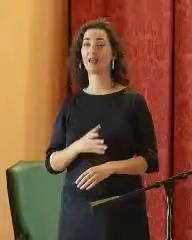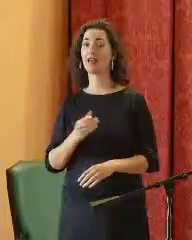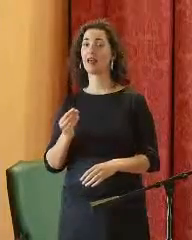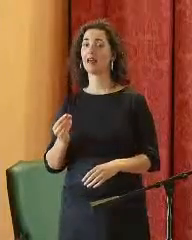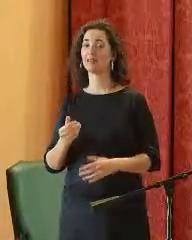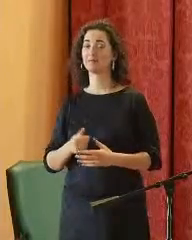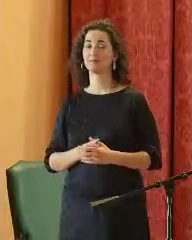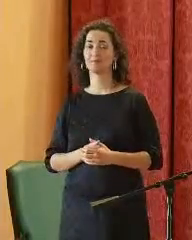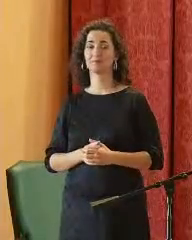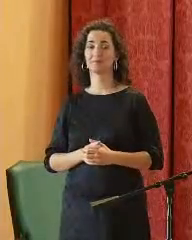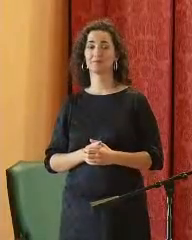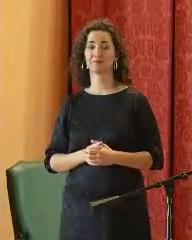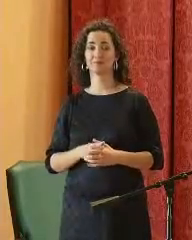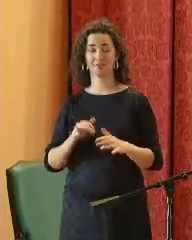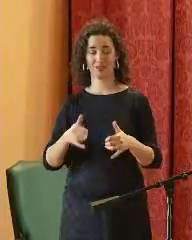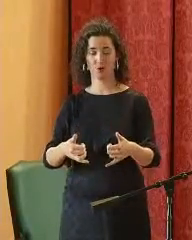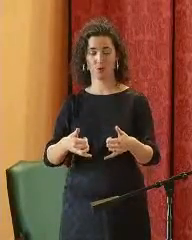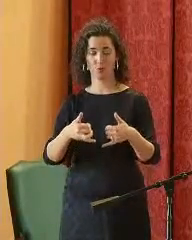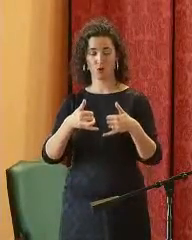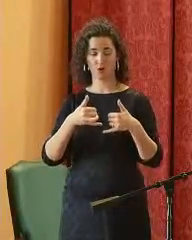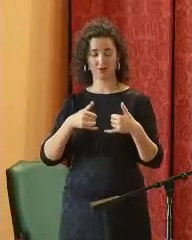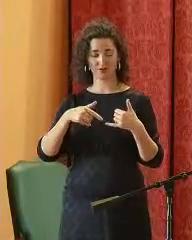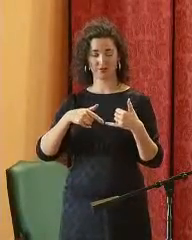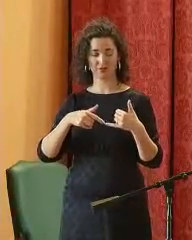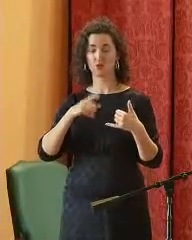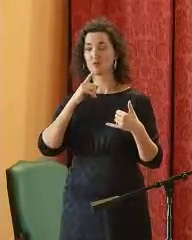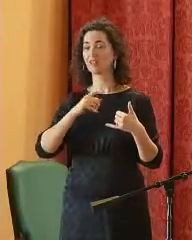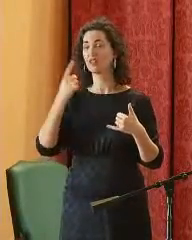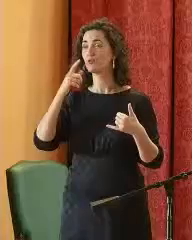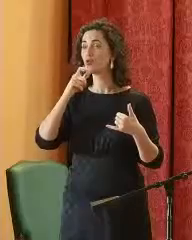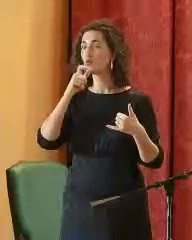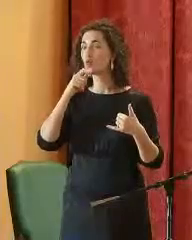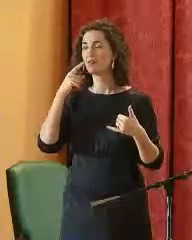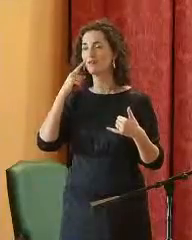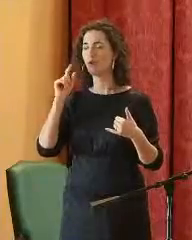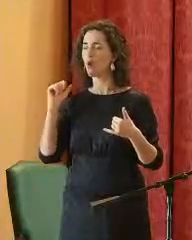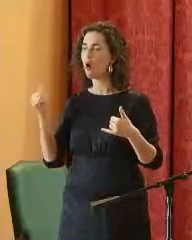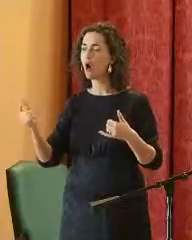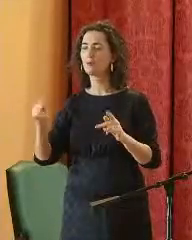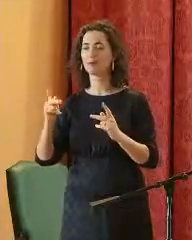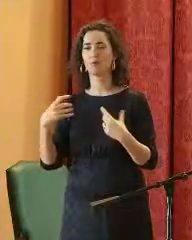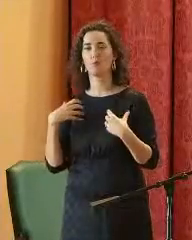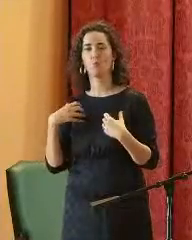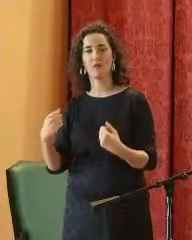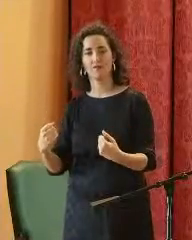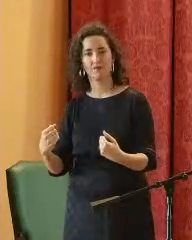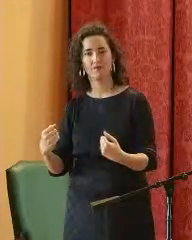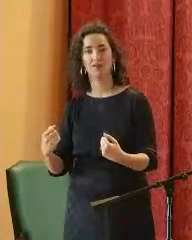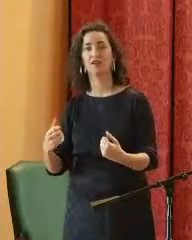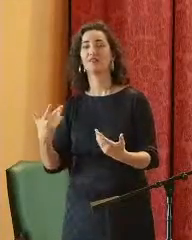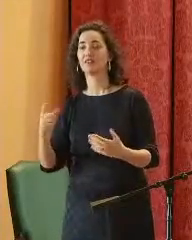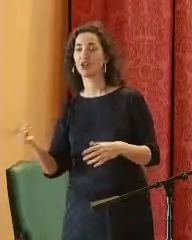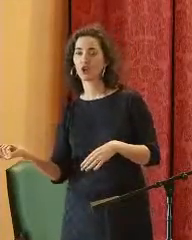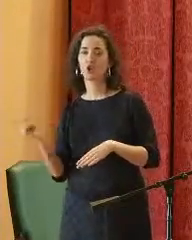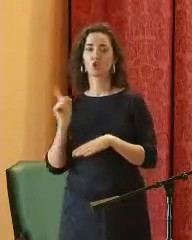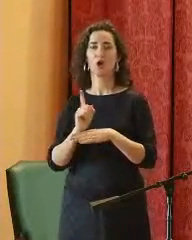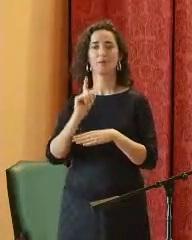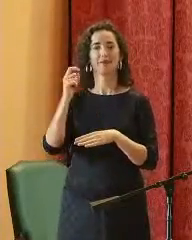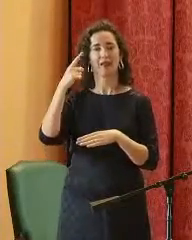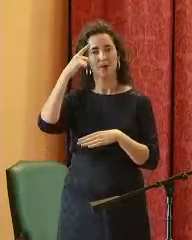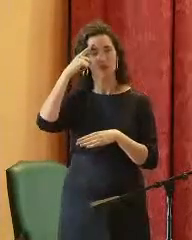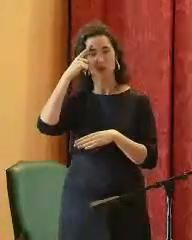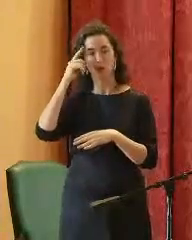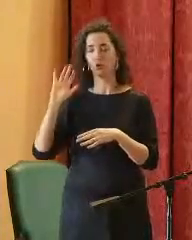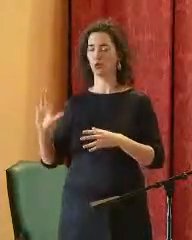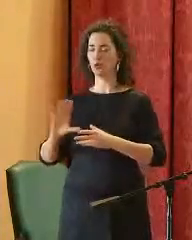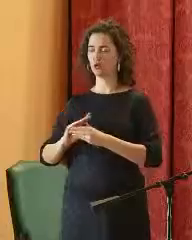this award really belongs to all the individuals who are brave enough and who came to the Capitol and told their stories year after